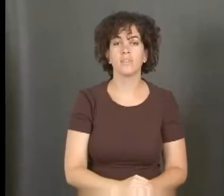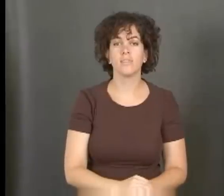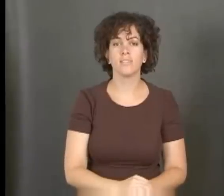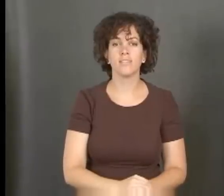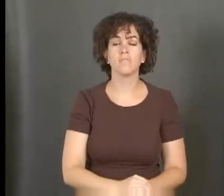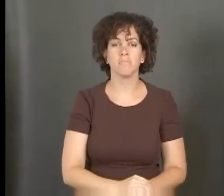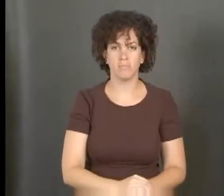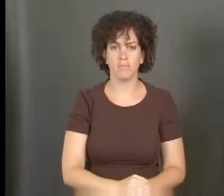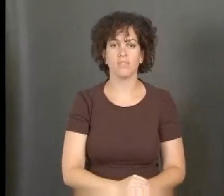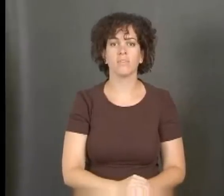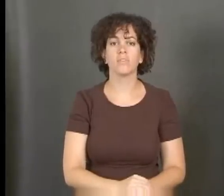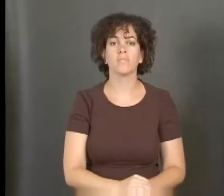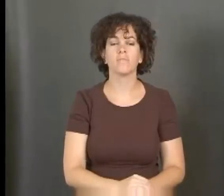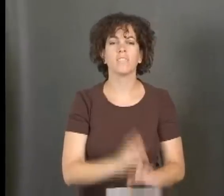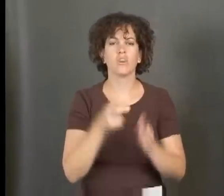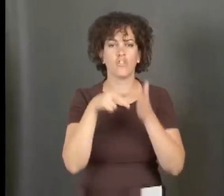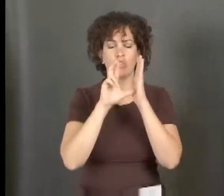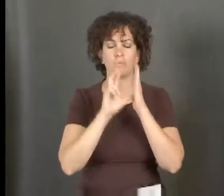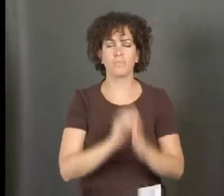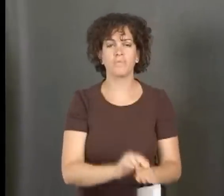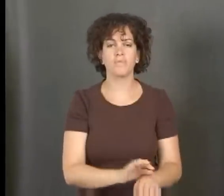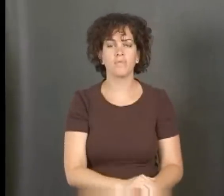show that on your face. Let's review.